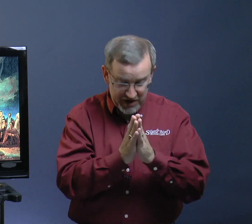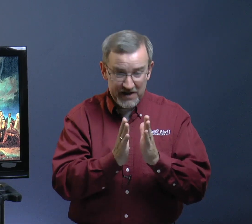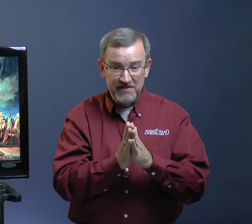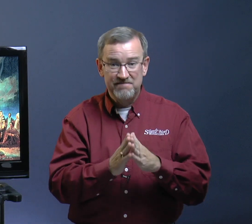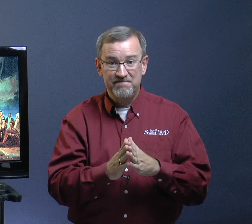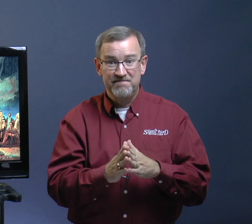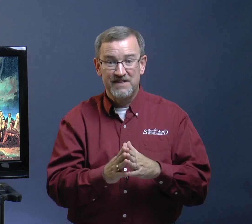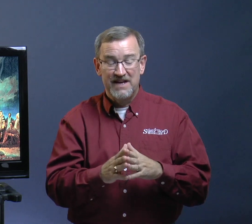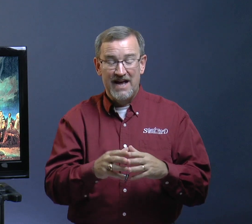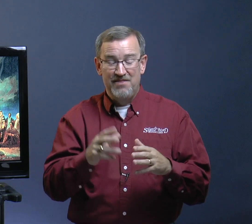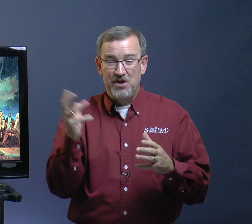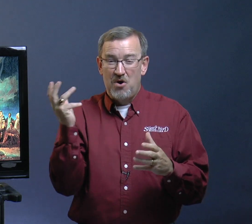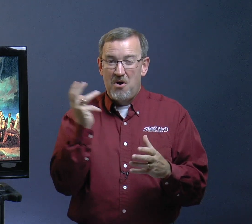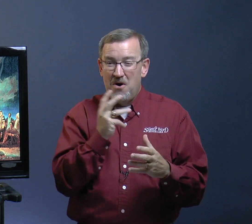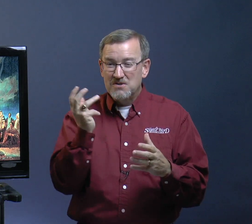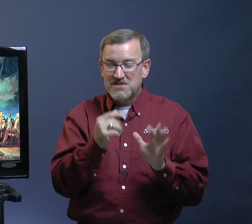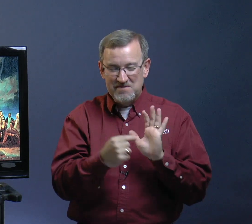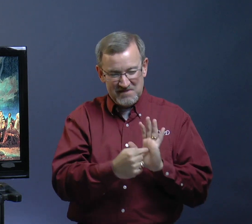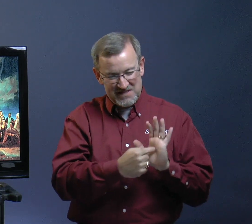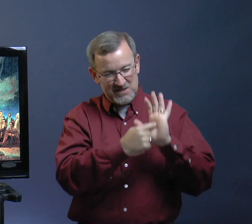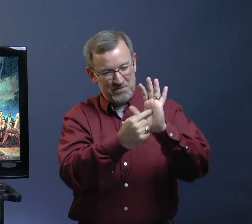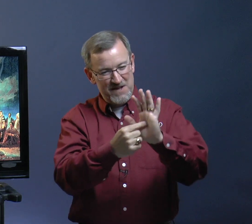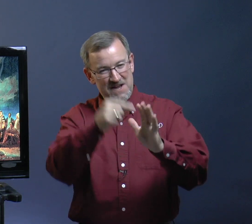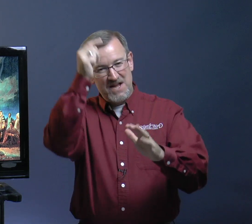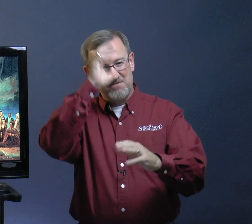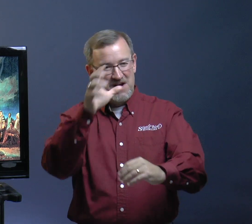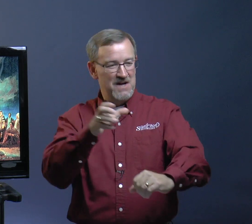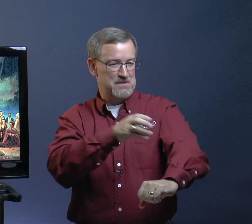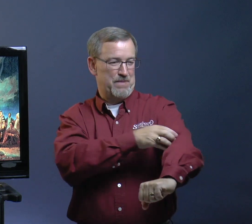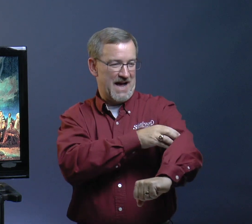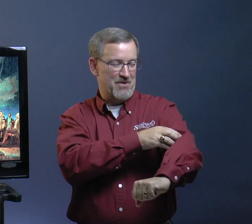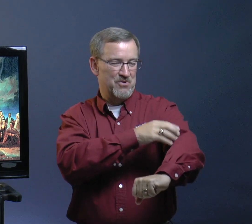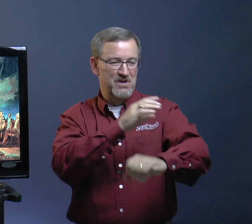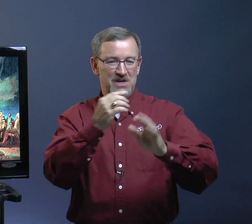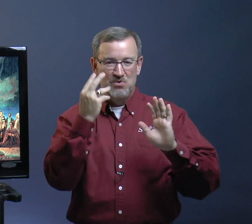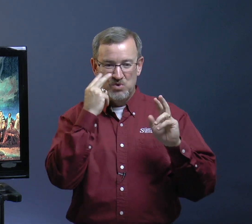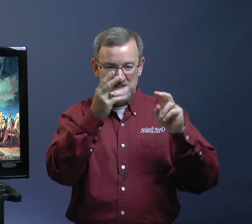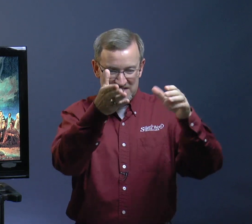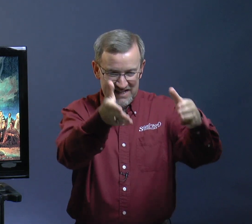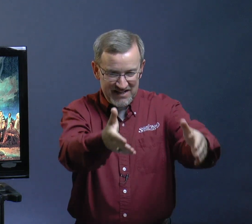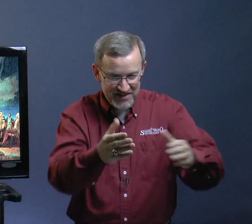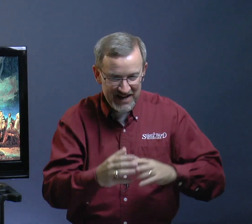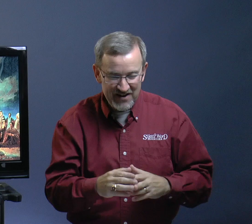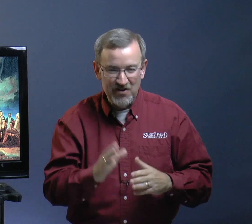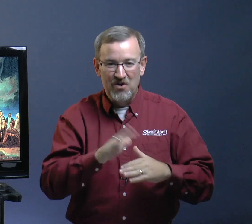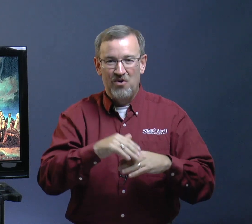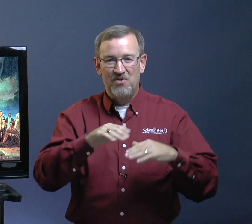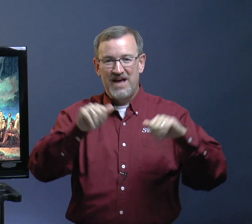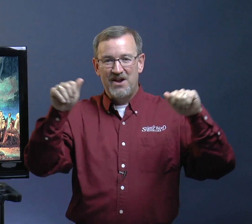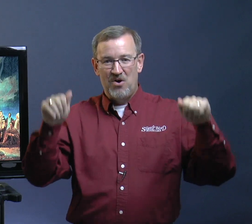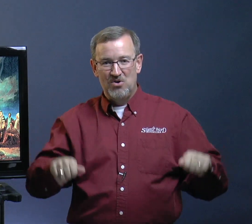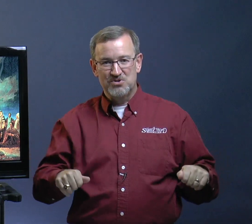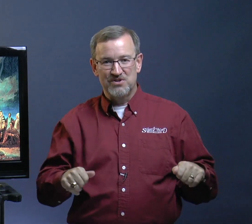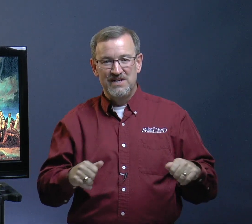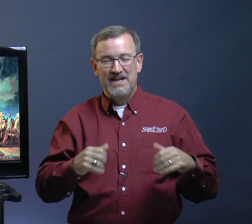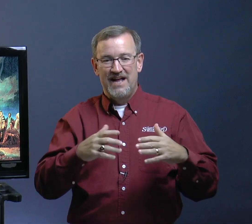prayed and the awesome display of God's power was seen there on that altar and